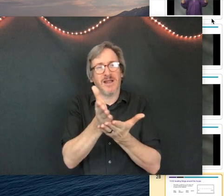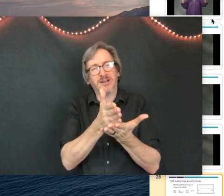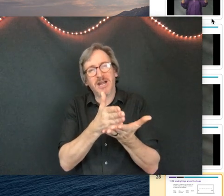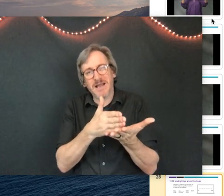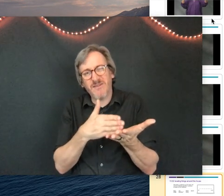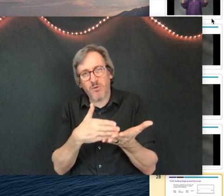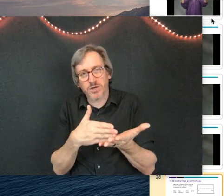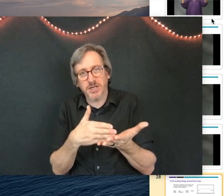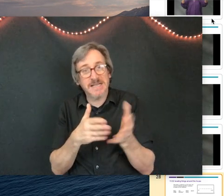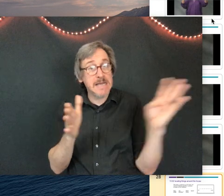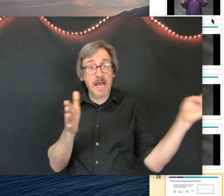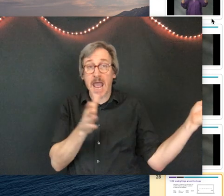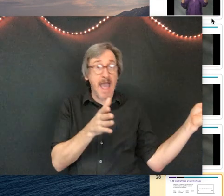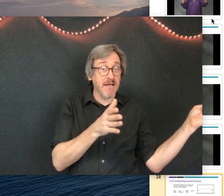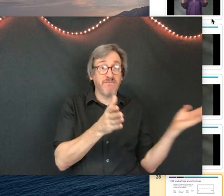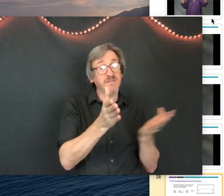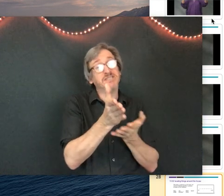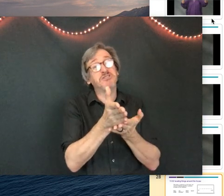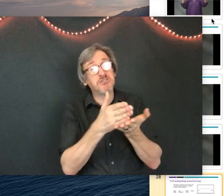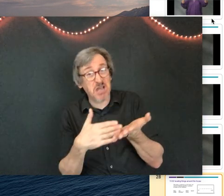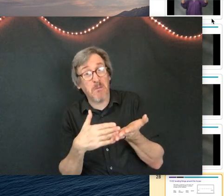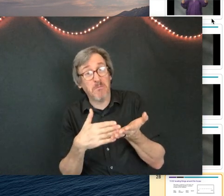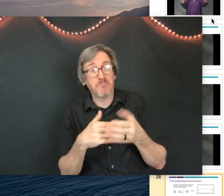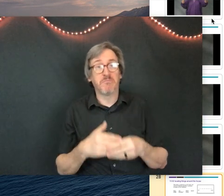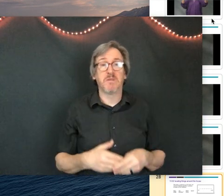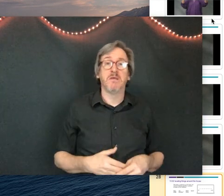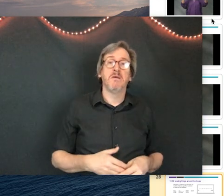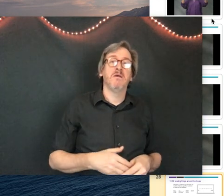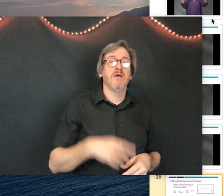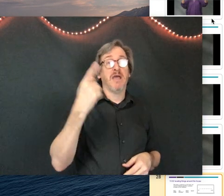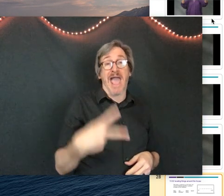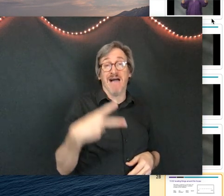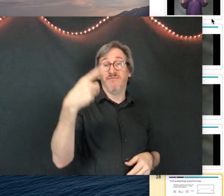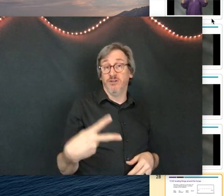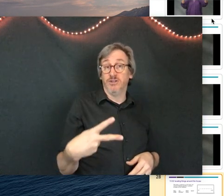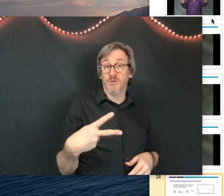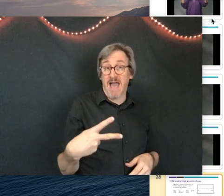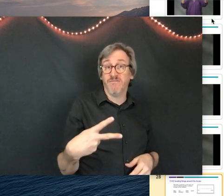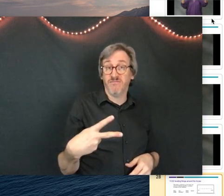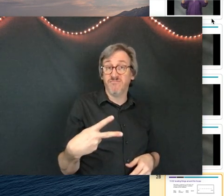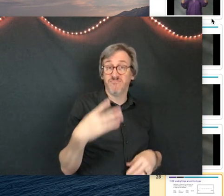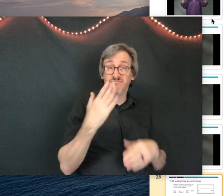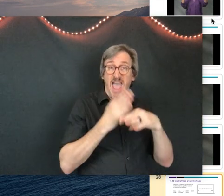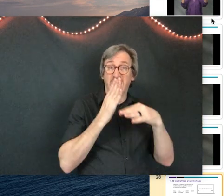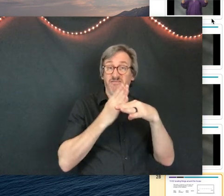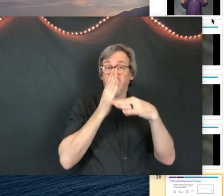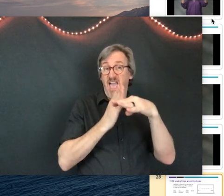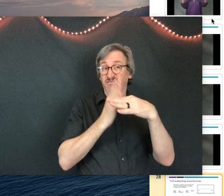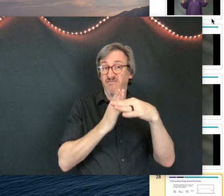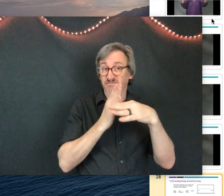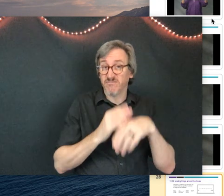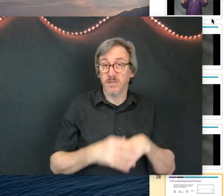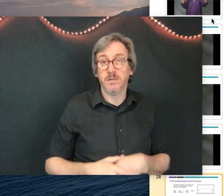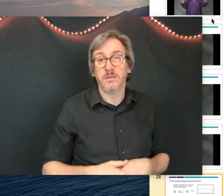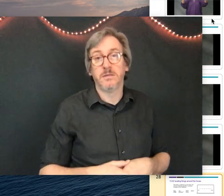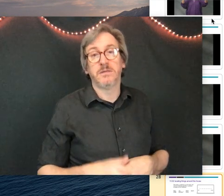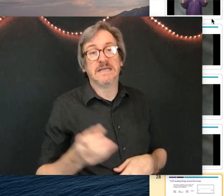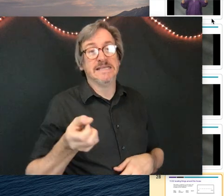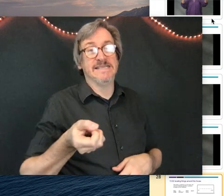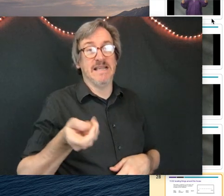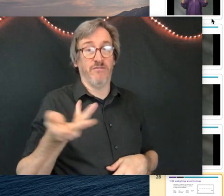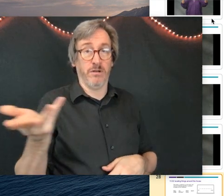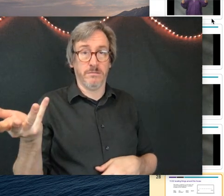Some, right? You're cutting off a portion. It's not half. It's just some. Half. You could do half. Half.